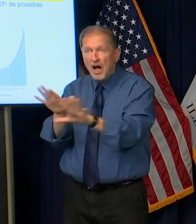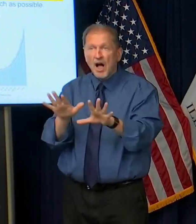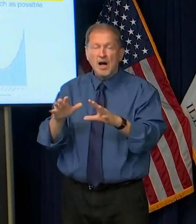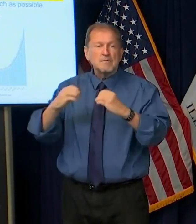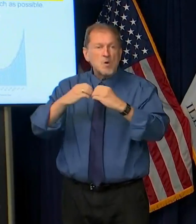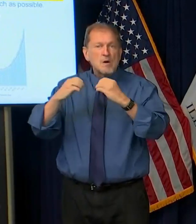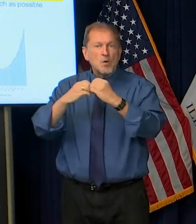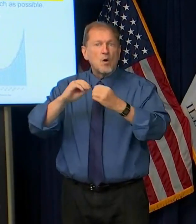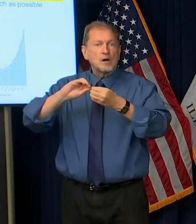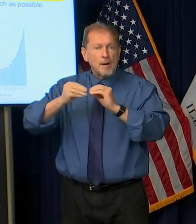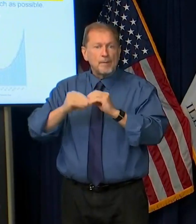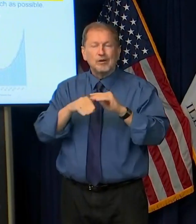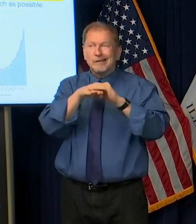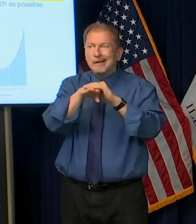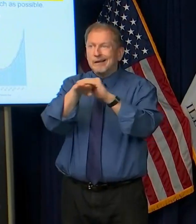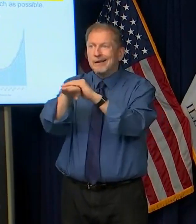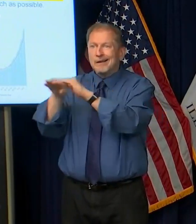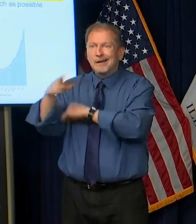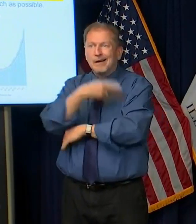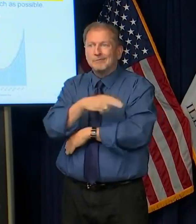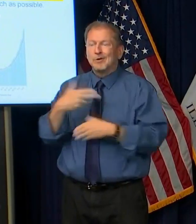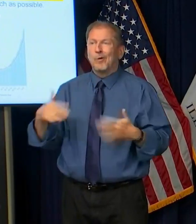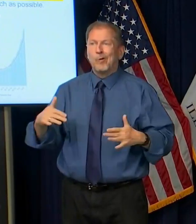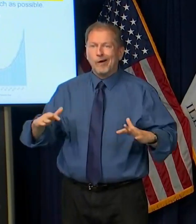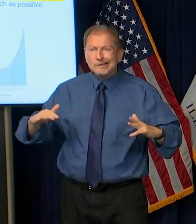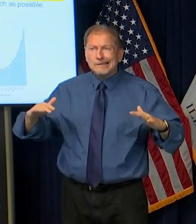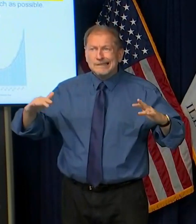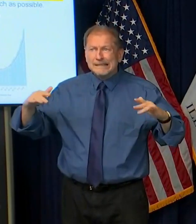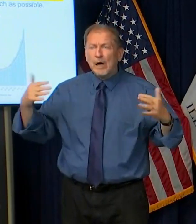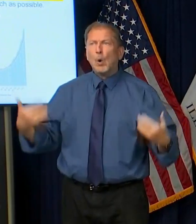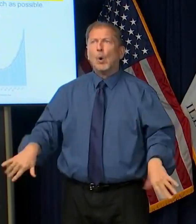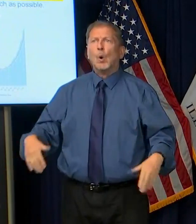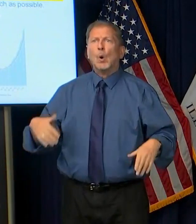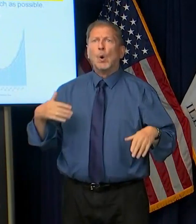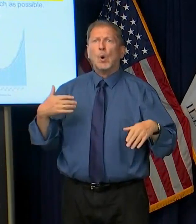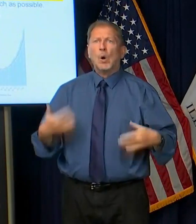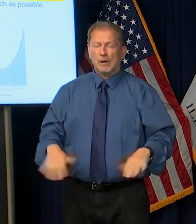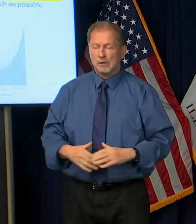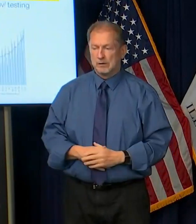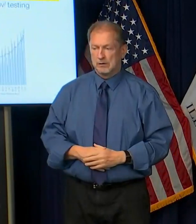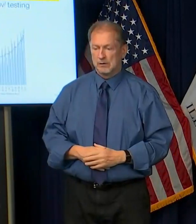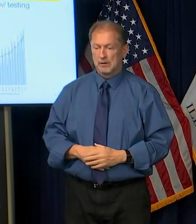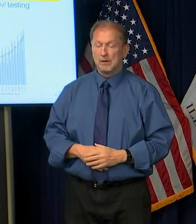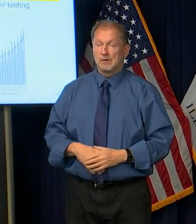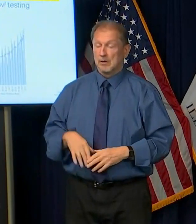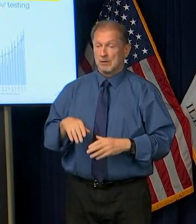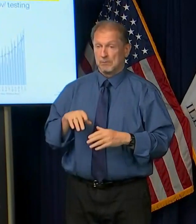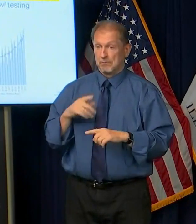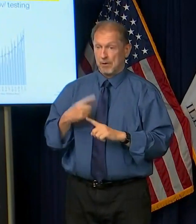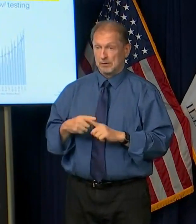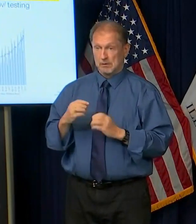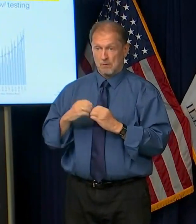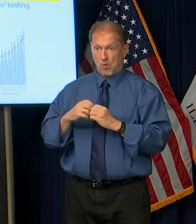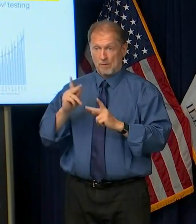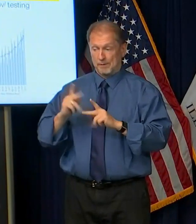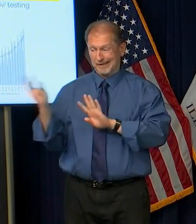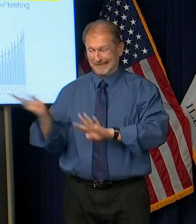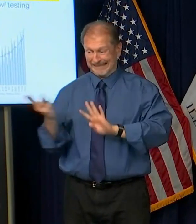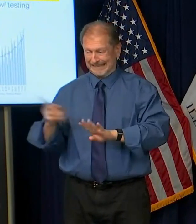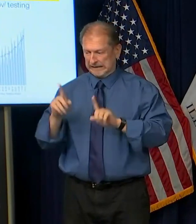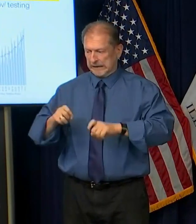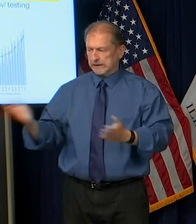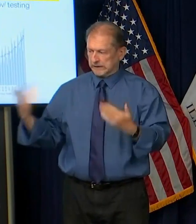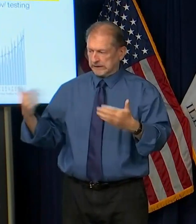rise. As our positivity grows, so does demand for testing. Today, we've reached a new high in